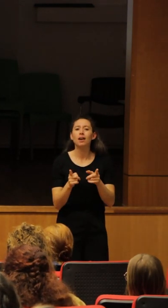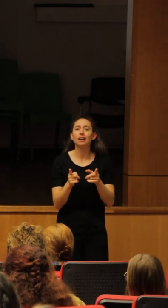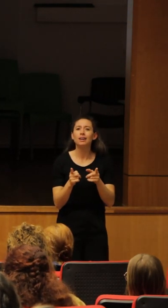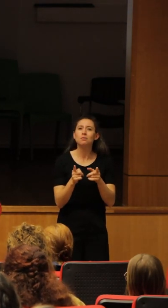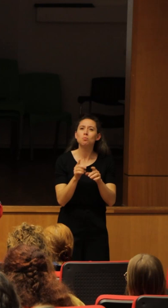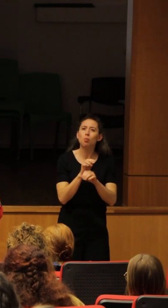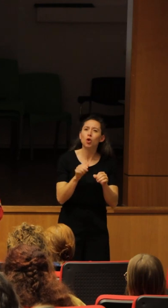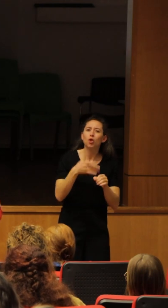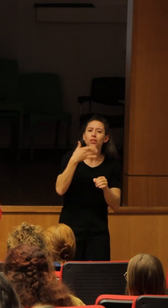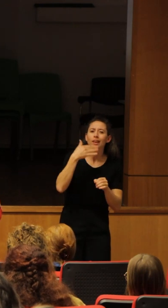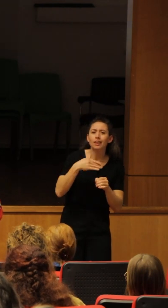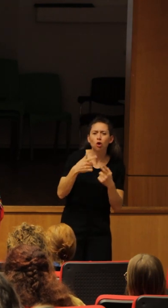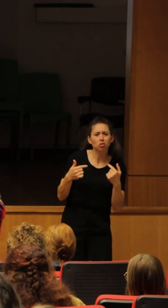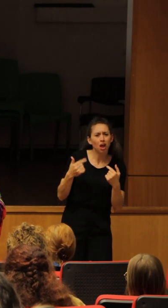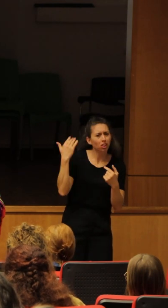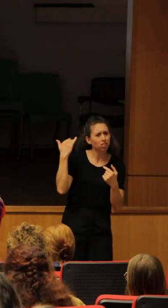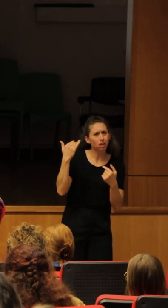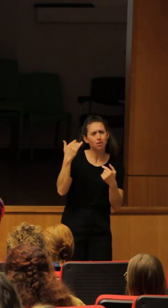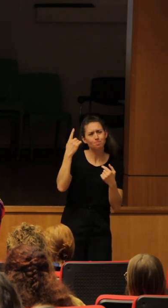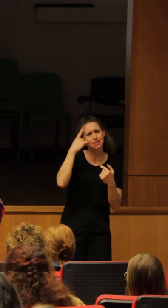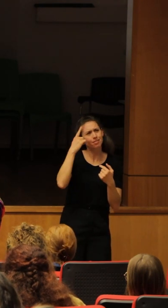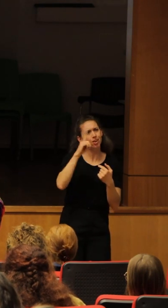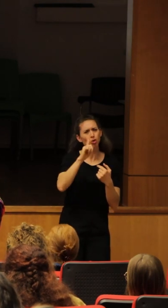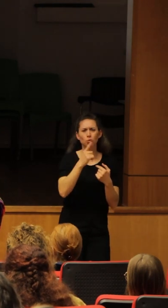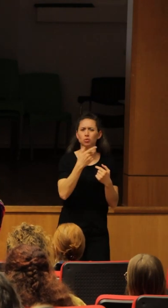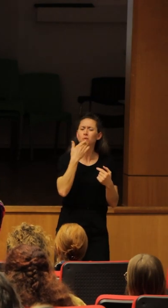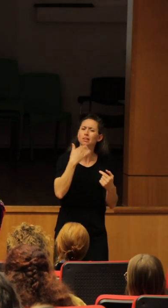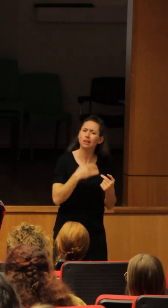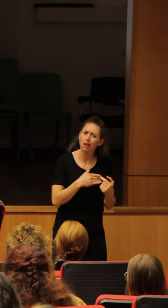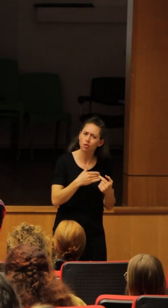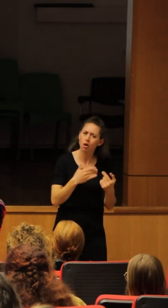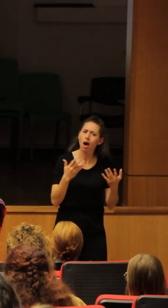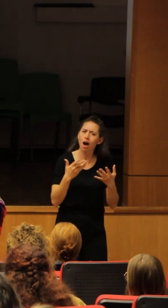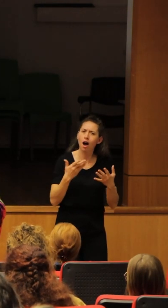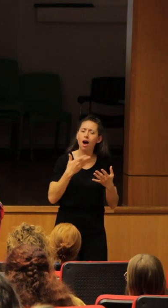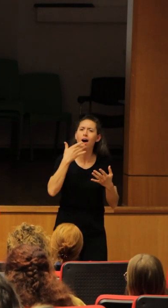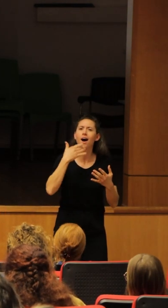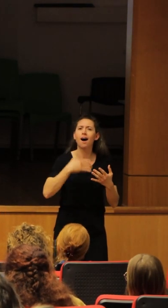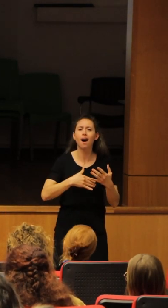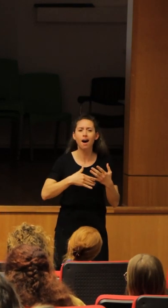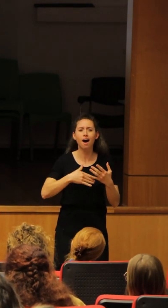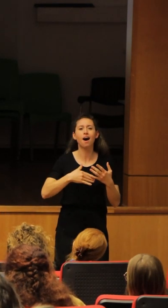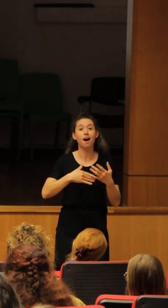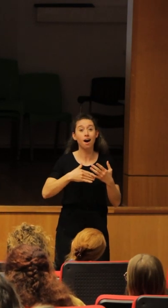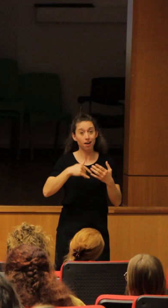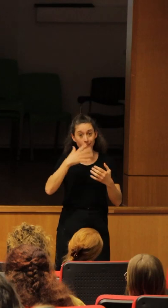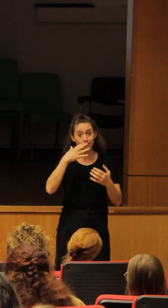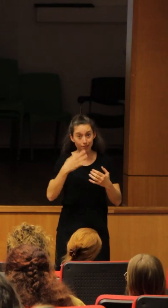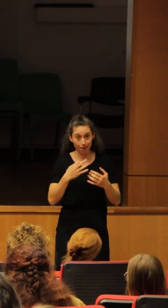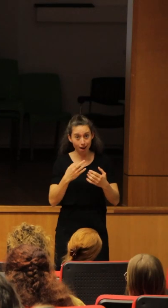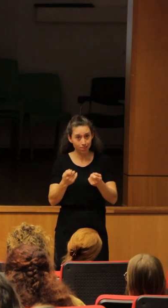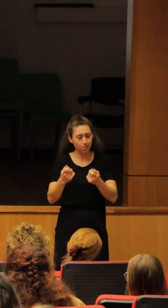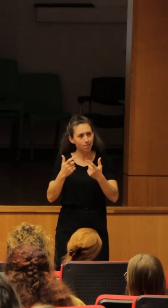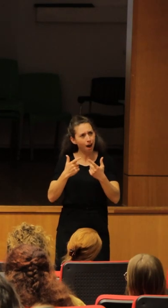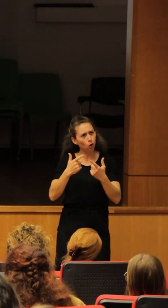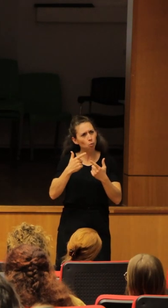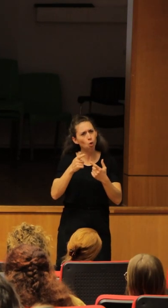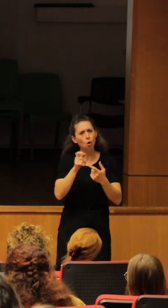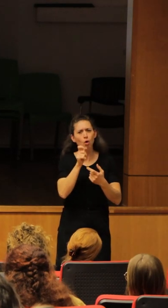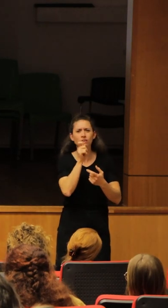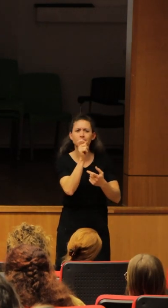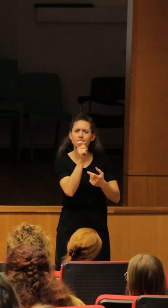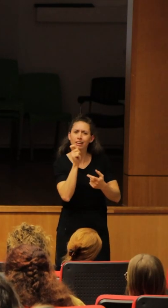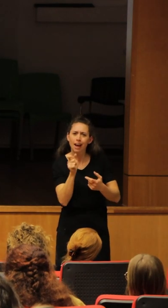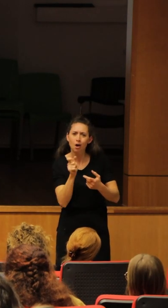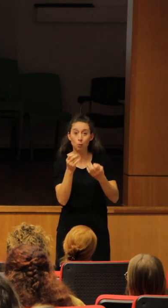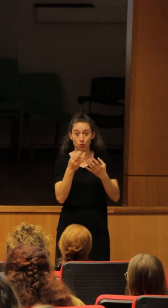sentido a lo que parece que no tiene sentido. And they bring senses literally, literal senses. Literalmente, además, le traen sentido porque son